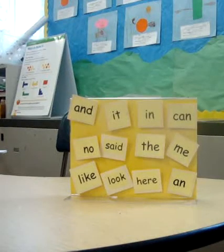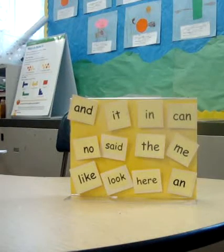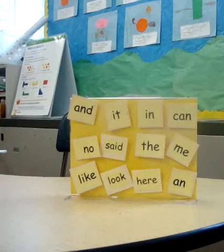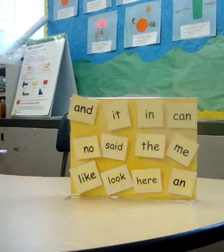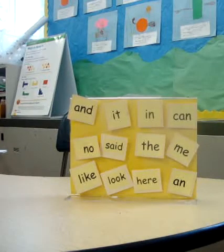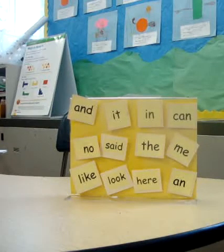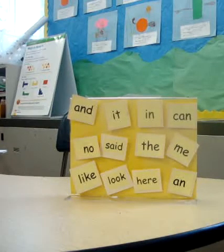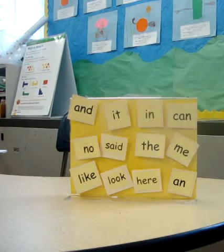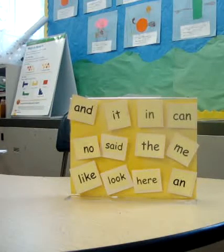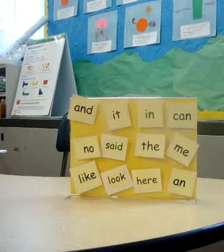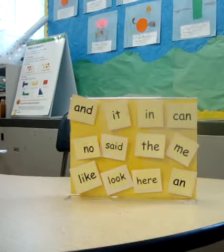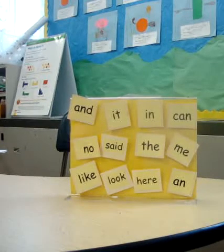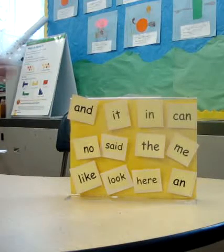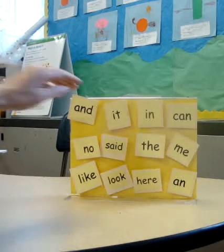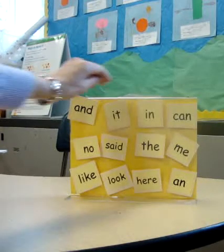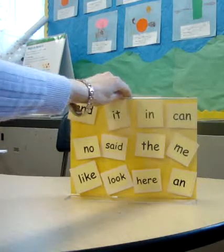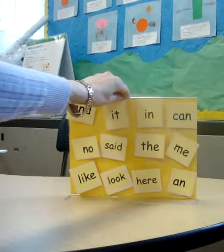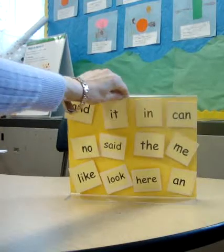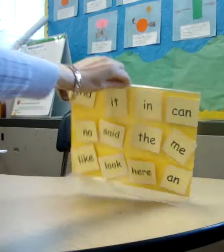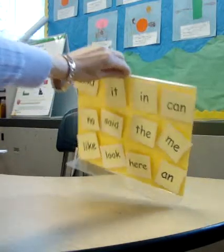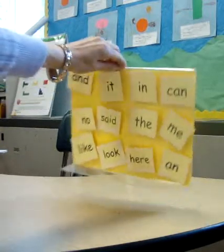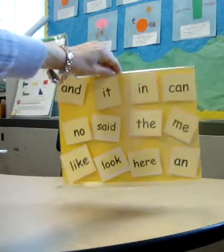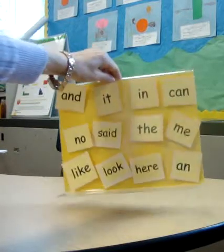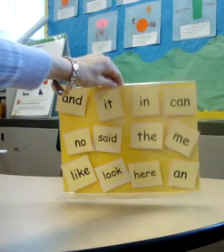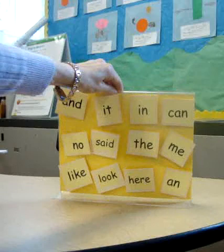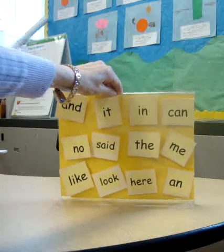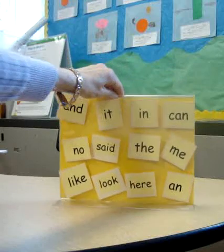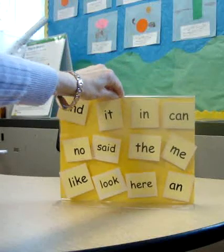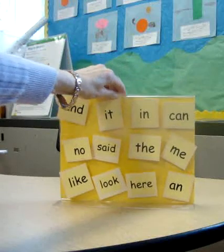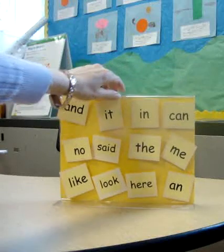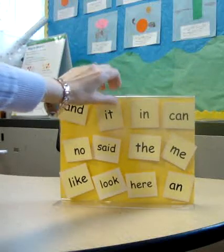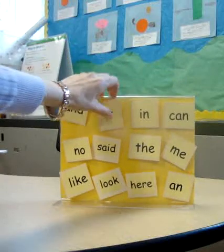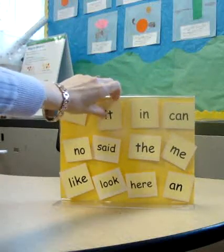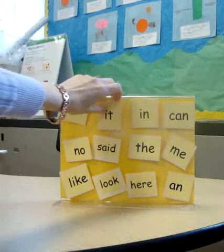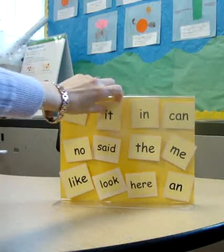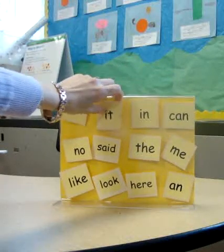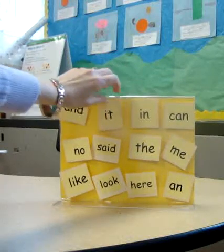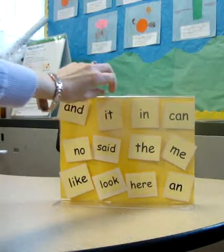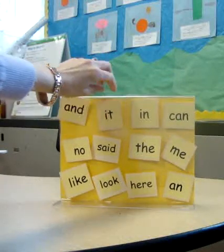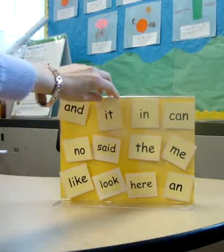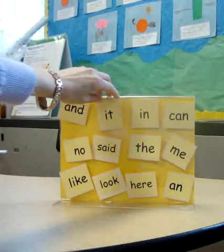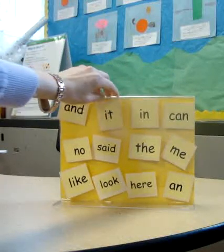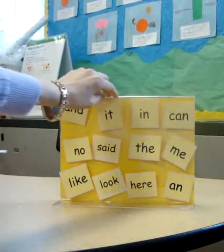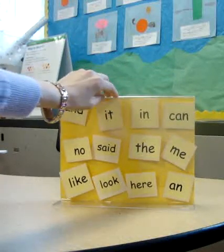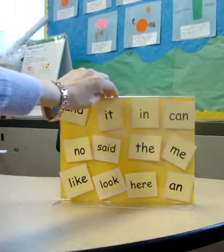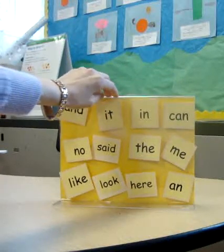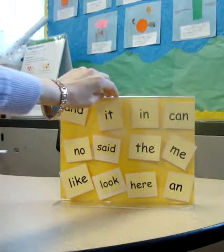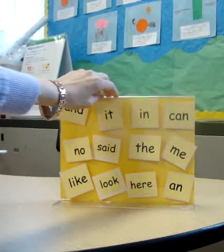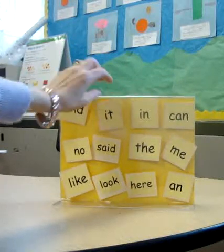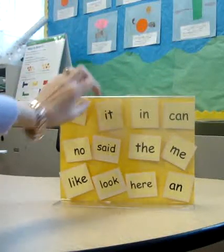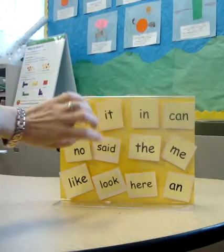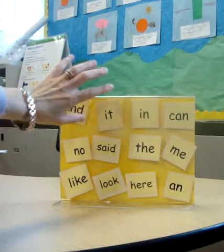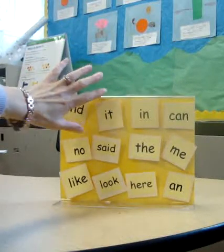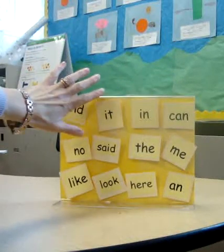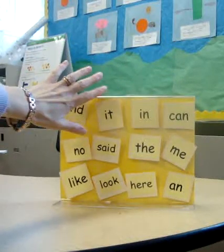Something else that you can use is a picture frame that has the sight words on them. And each time that you learn a sight word, you can add a new